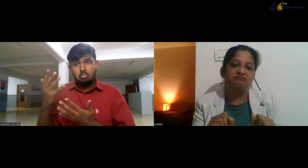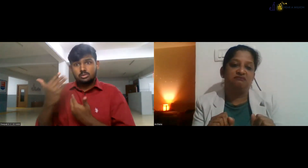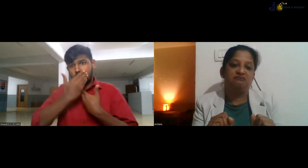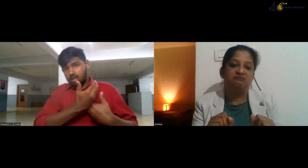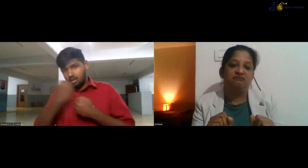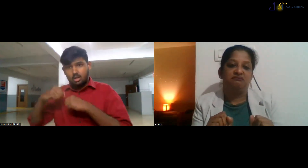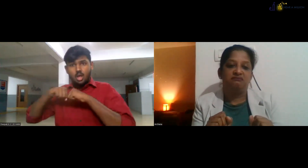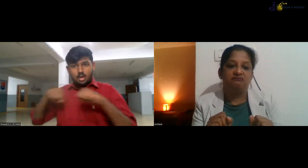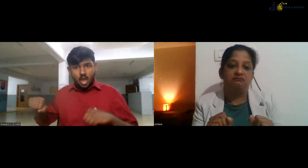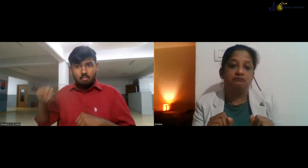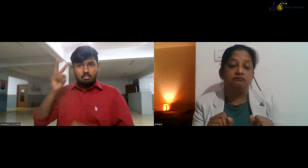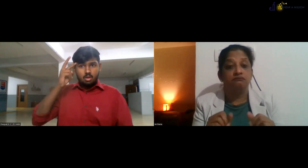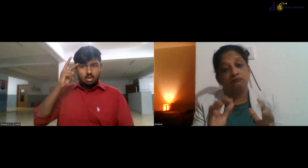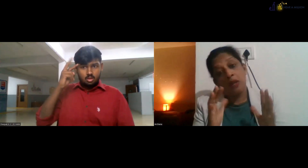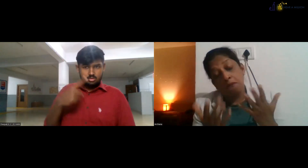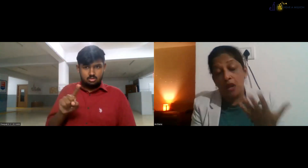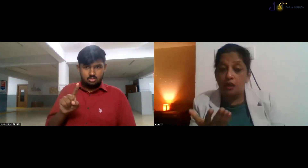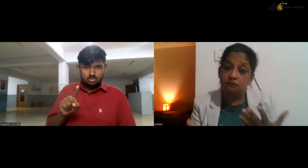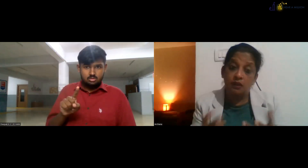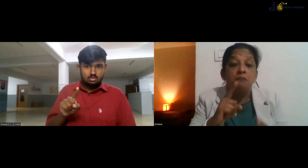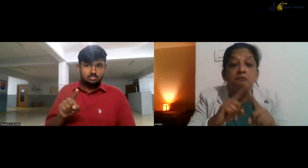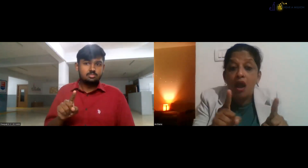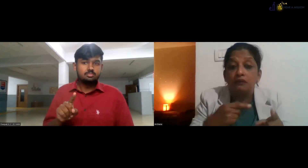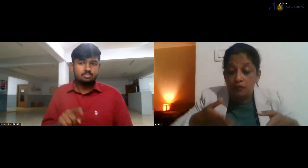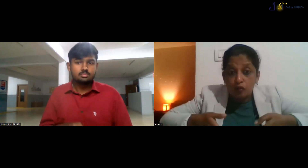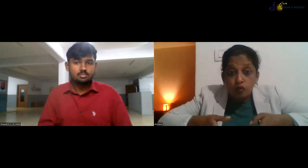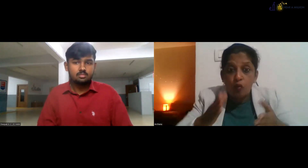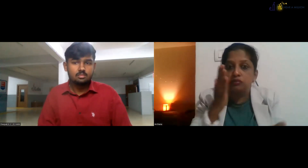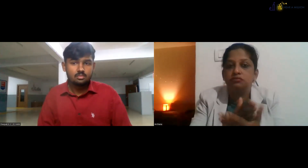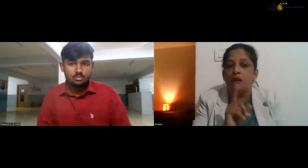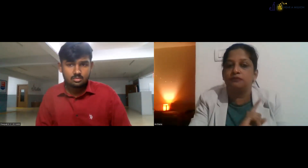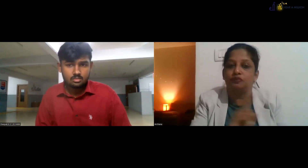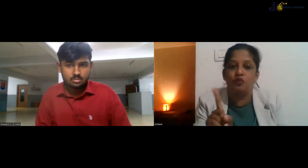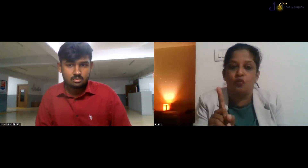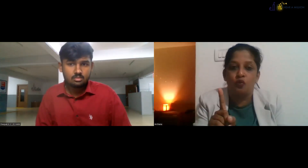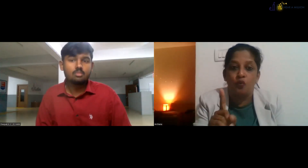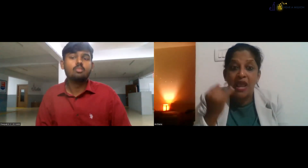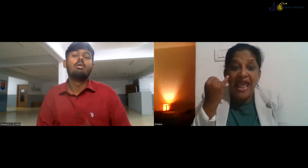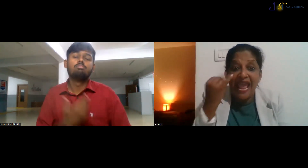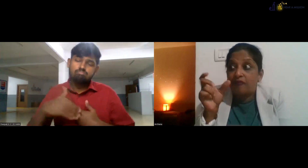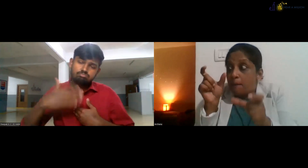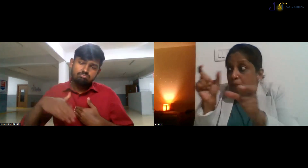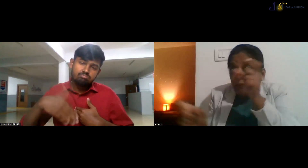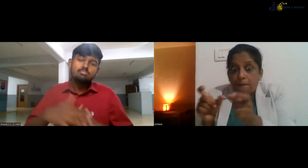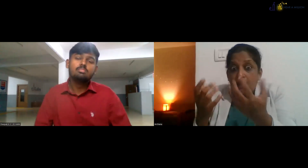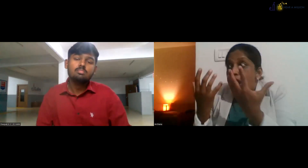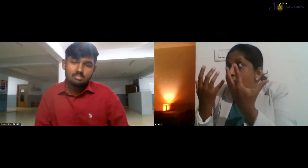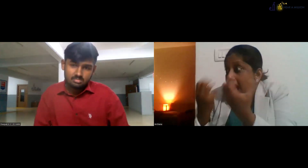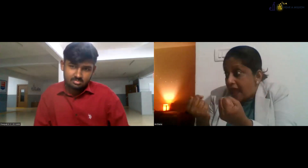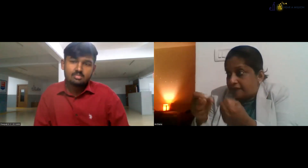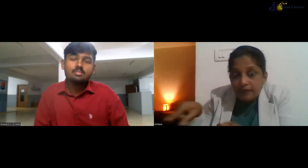the streets we don't have the street lights, and you think that it's that you might get kidnapped or raped.